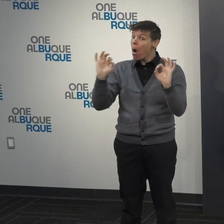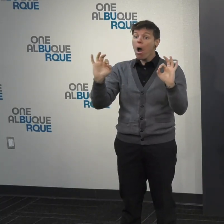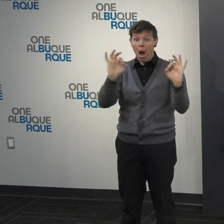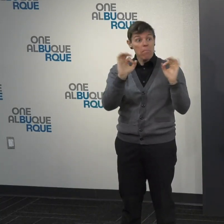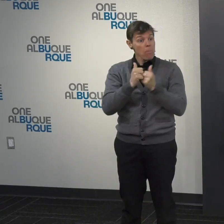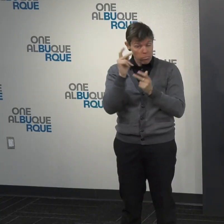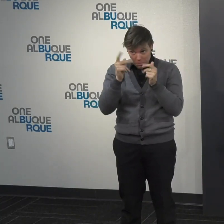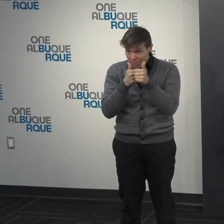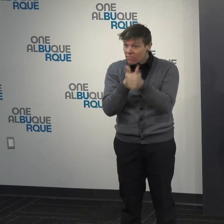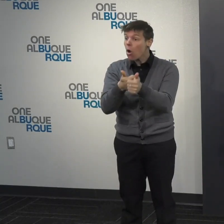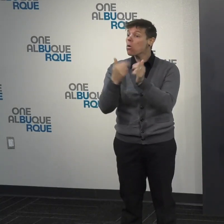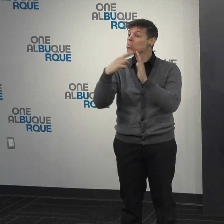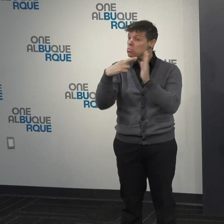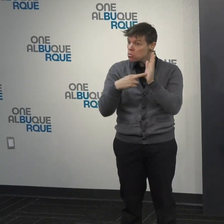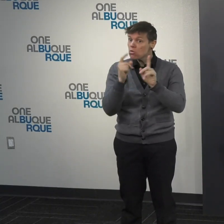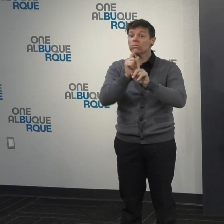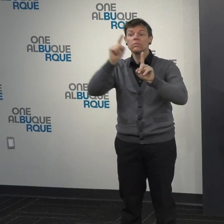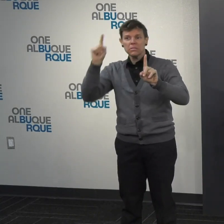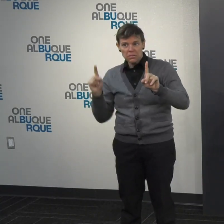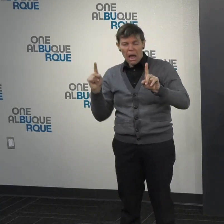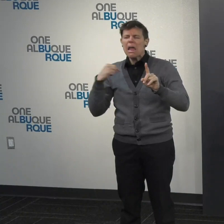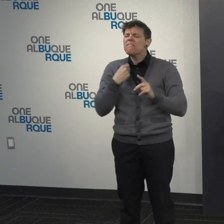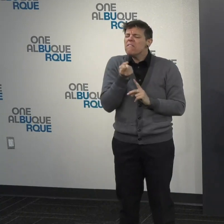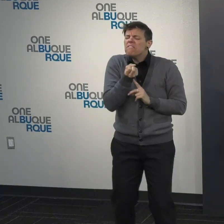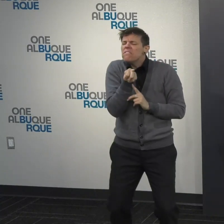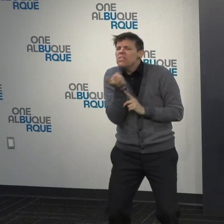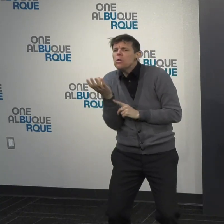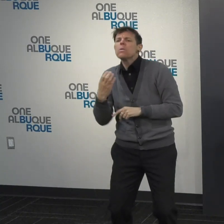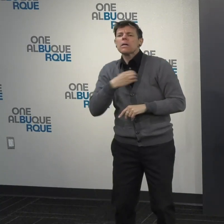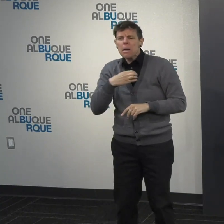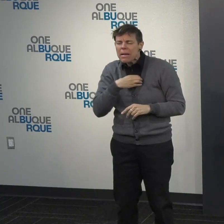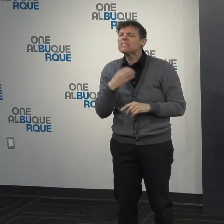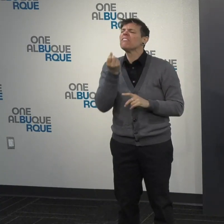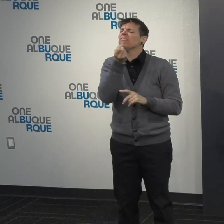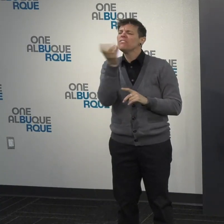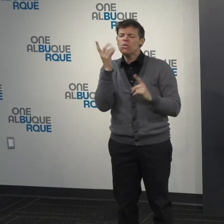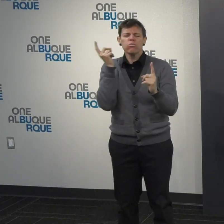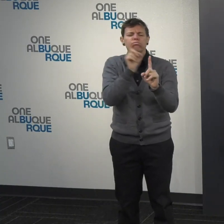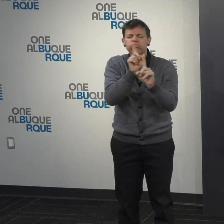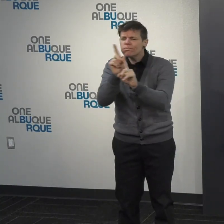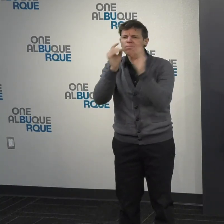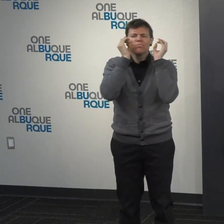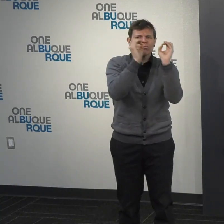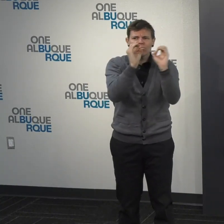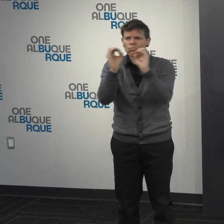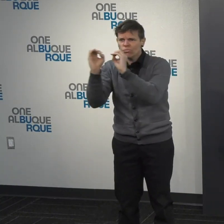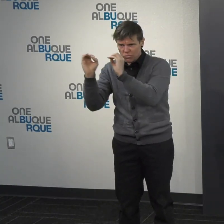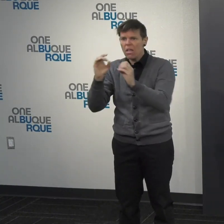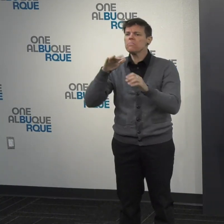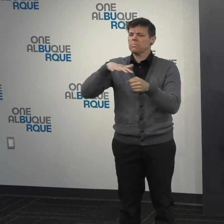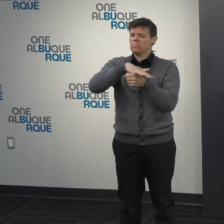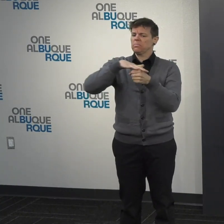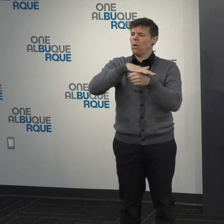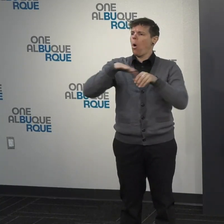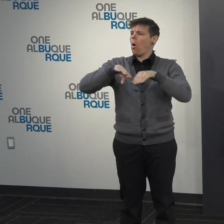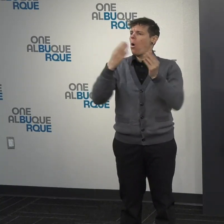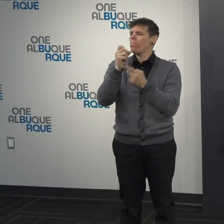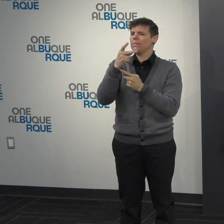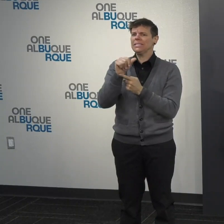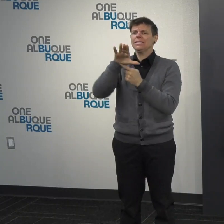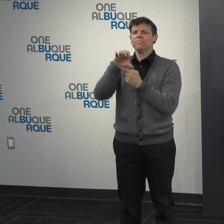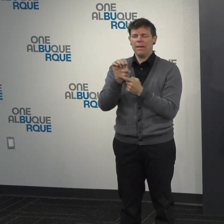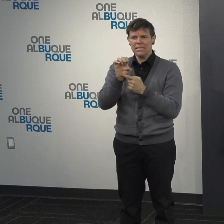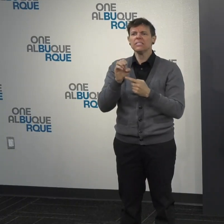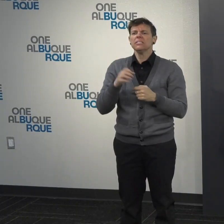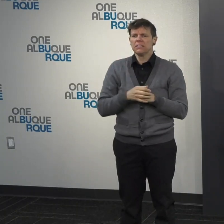open space APD department and our open space parks team. And we did have a couple of citations, but nothing major at